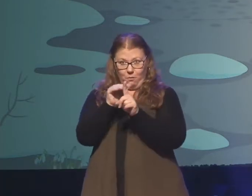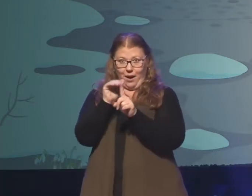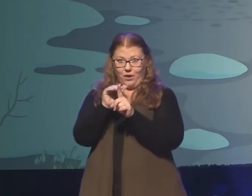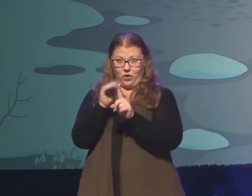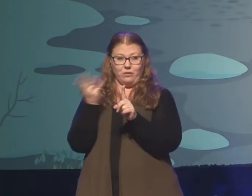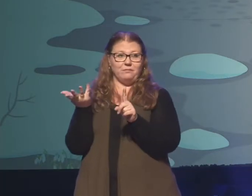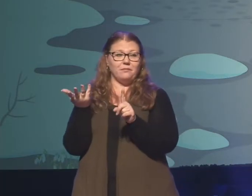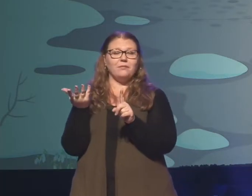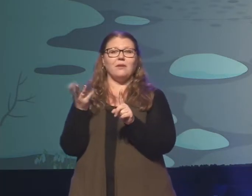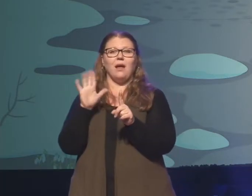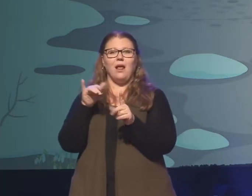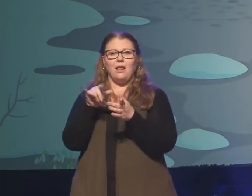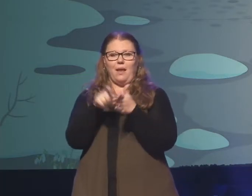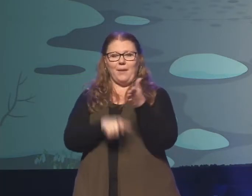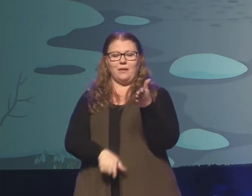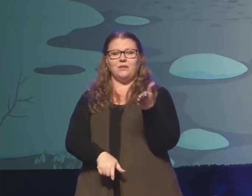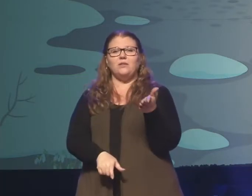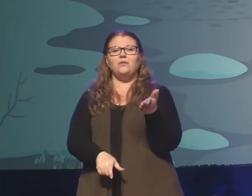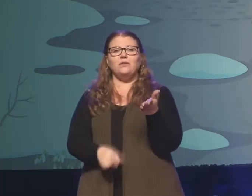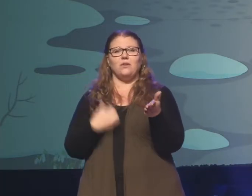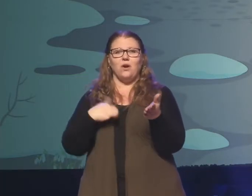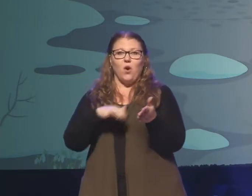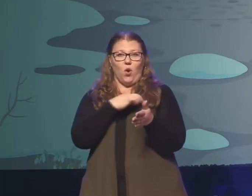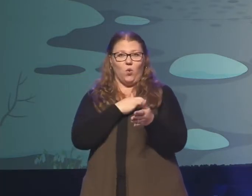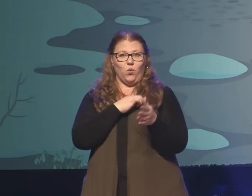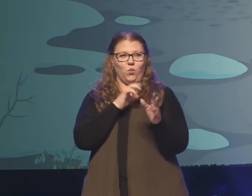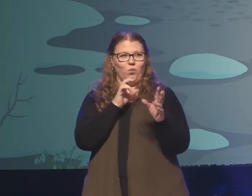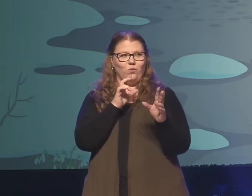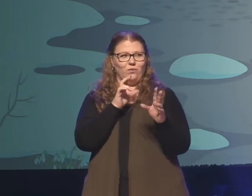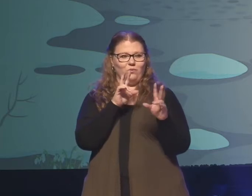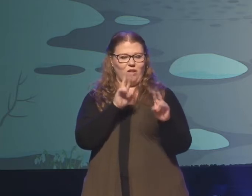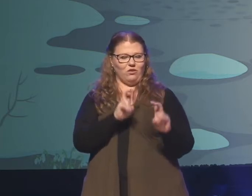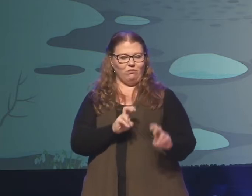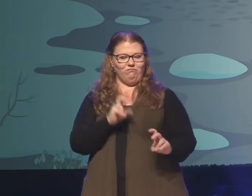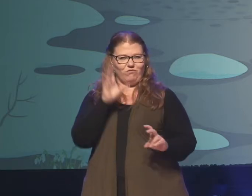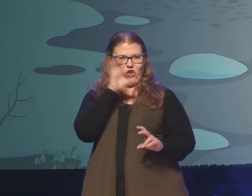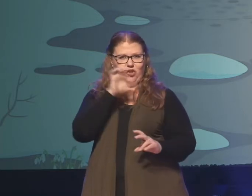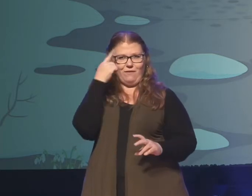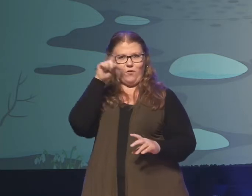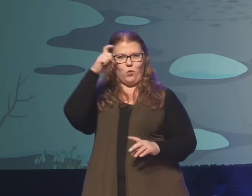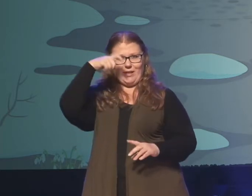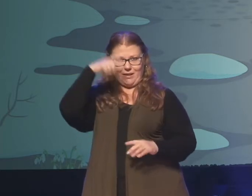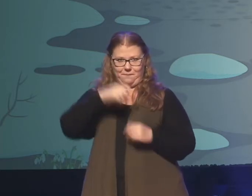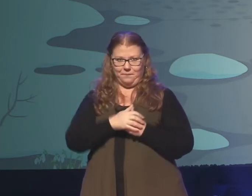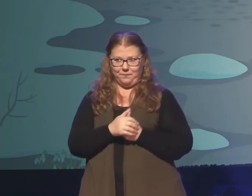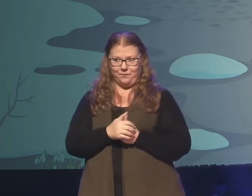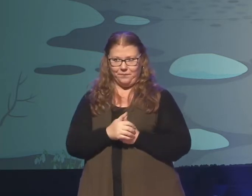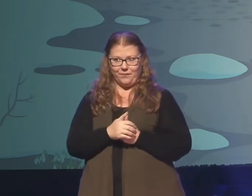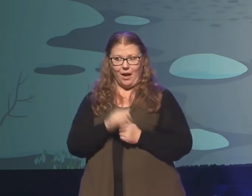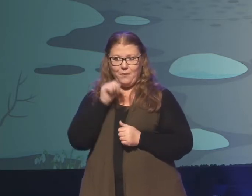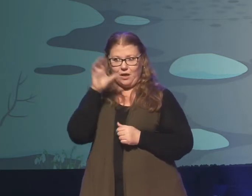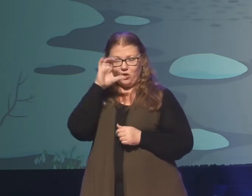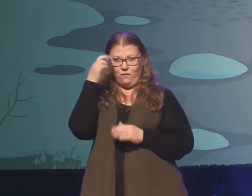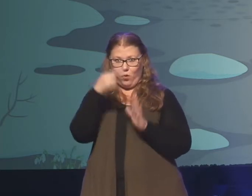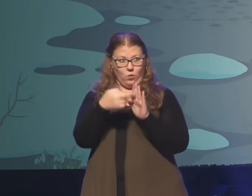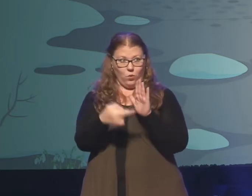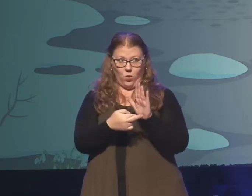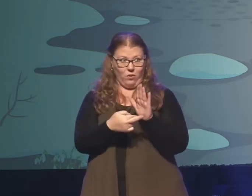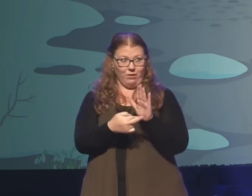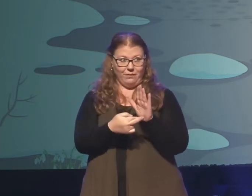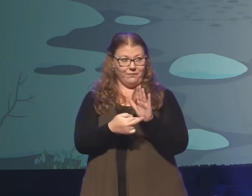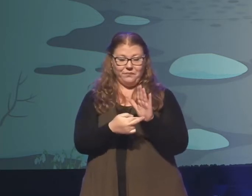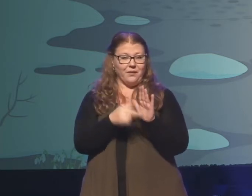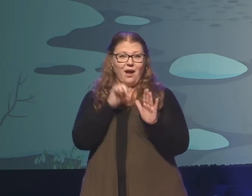is this. This passage, we're looking for wisdom, okay? I'm not looking for a rule to live